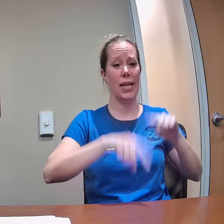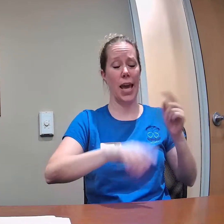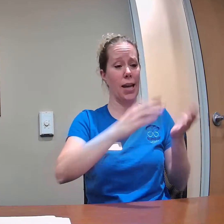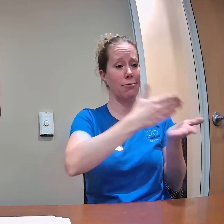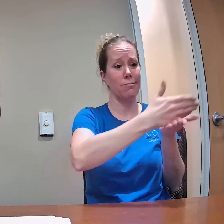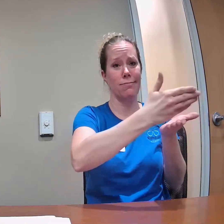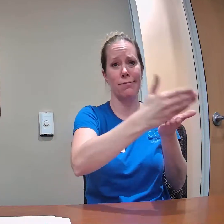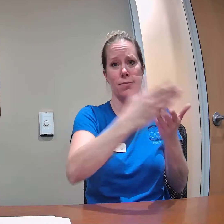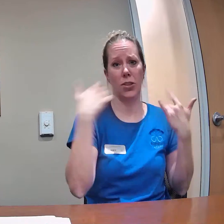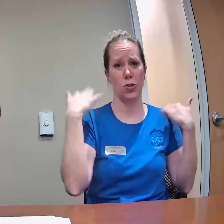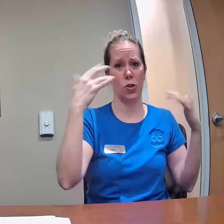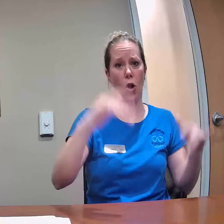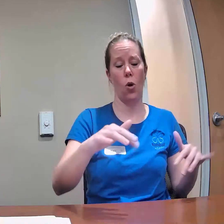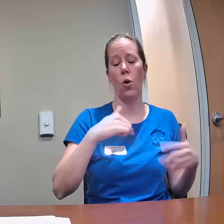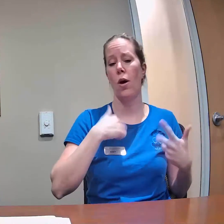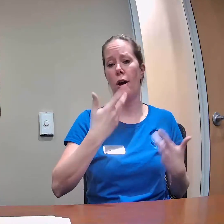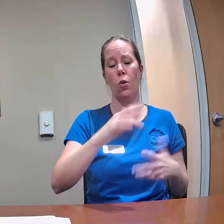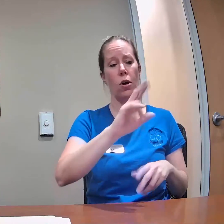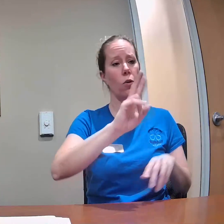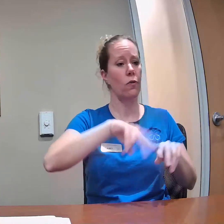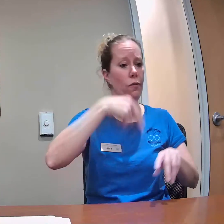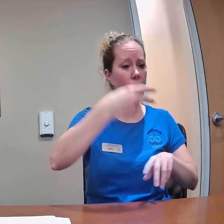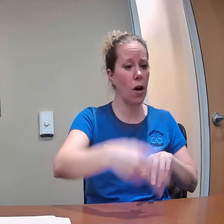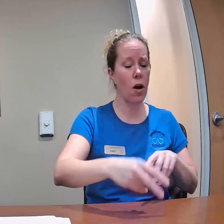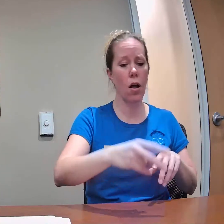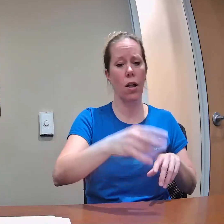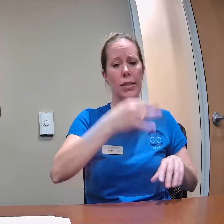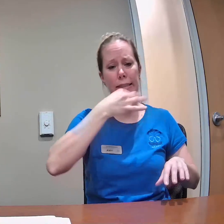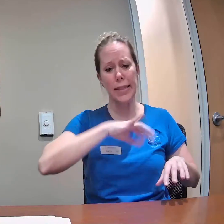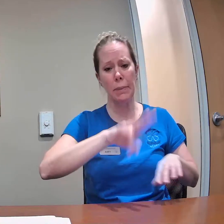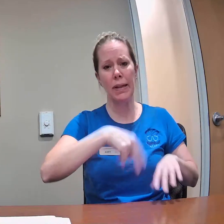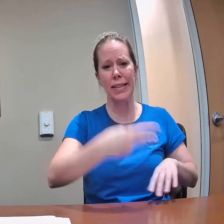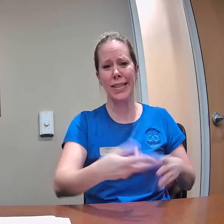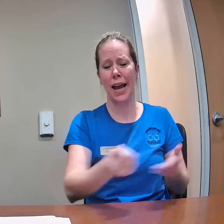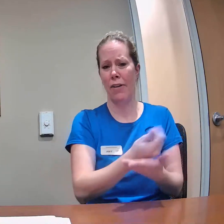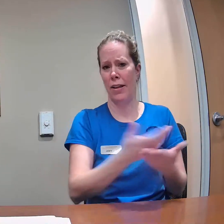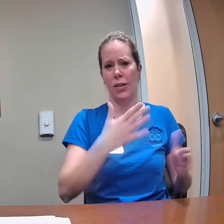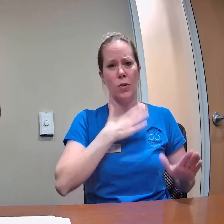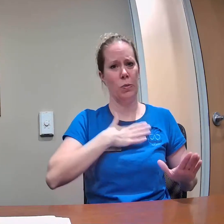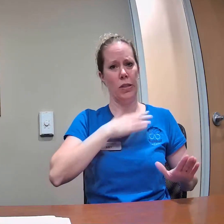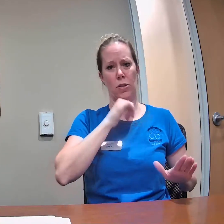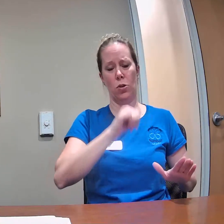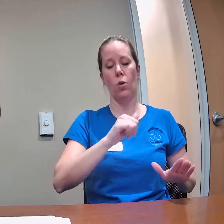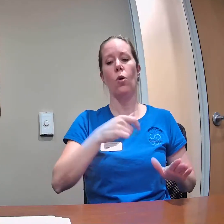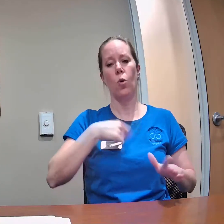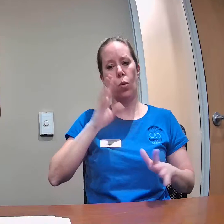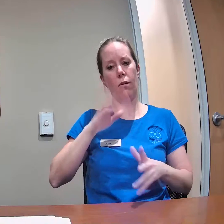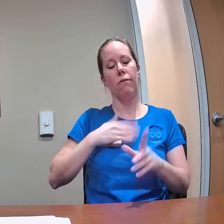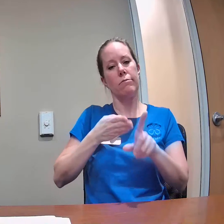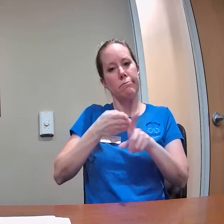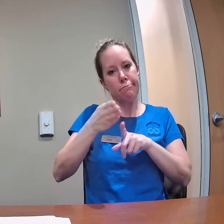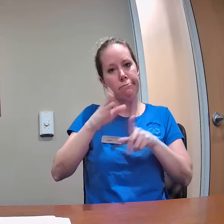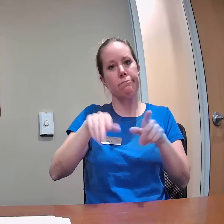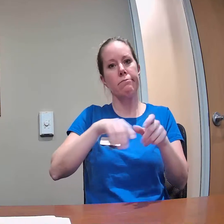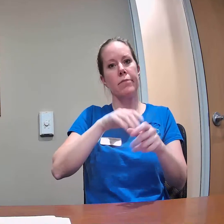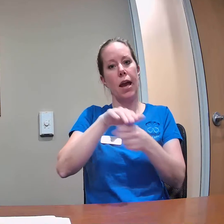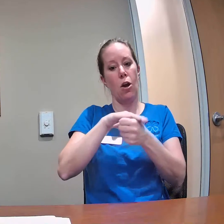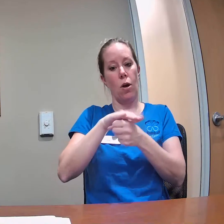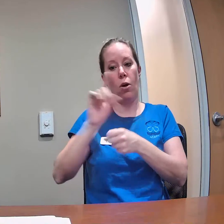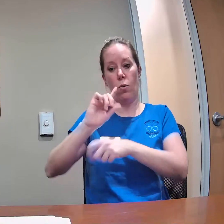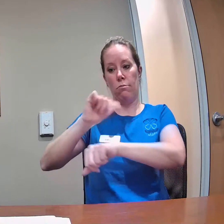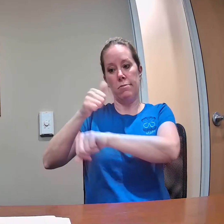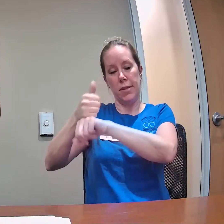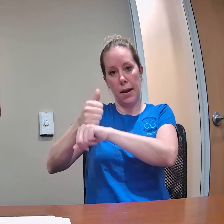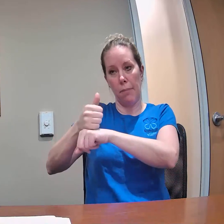for you falling, slipping on the snow or on the ice. So this way we'll have an area set up for you where you